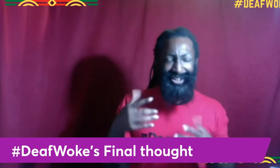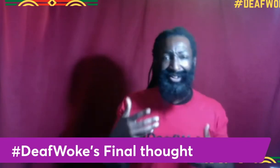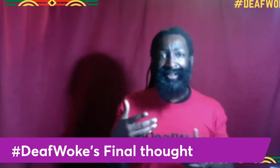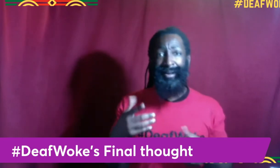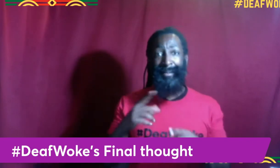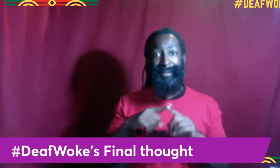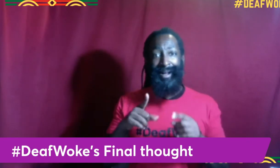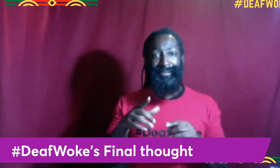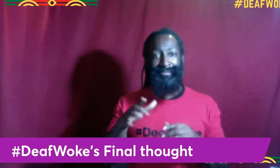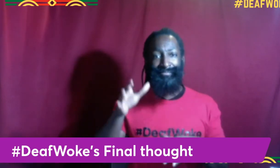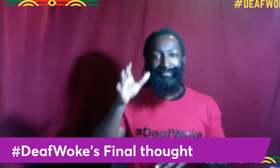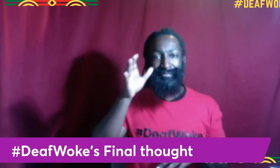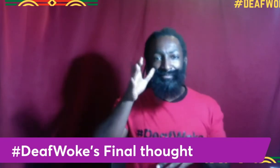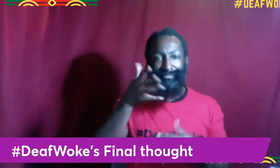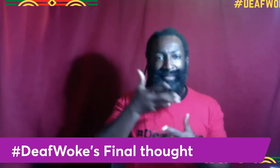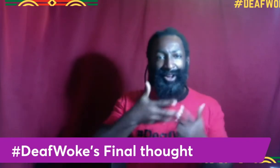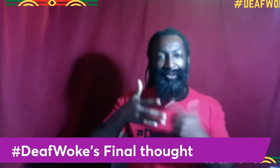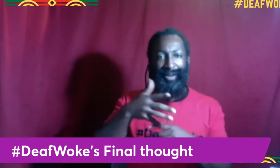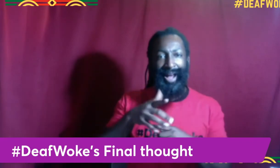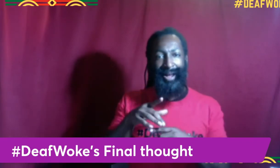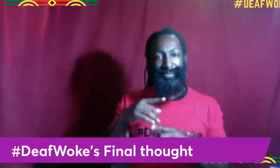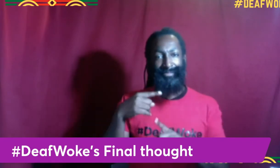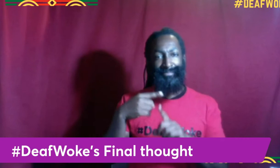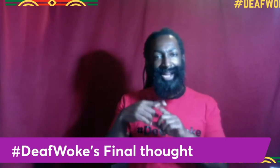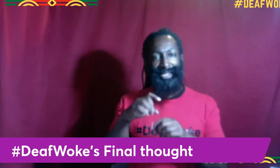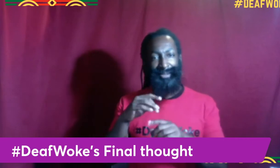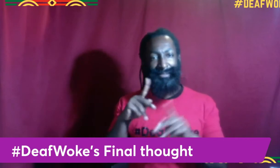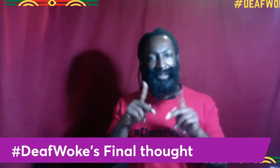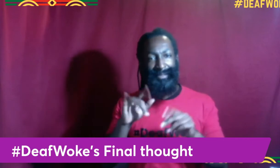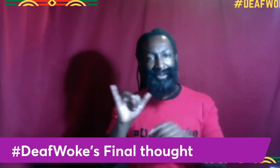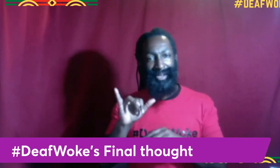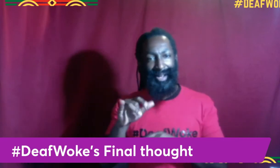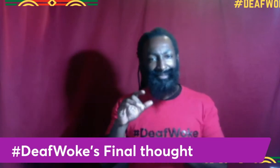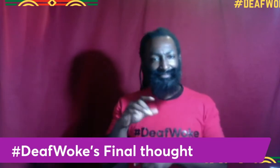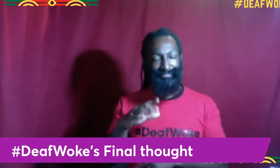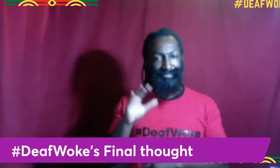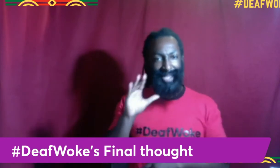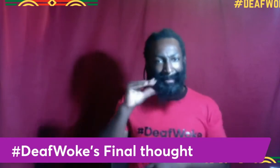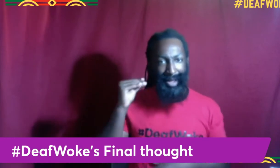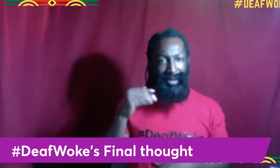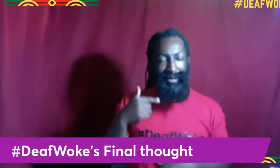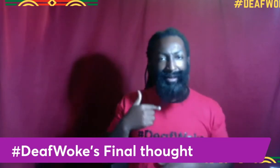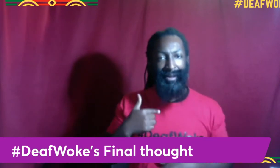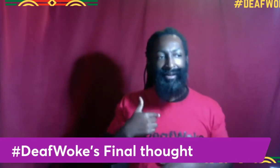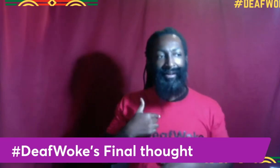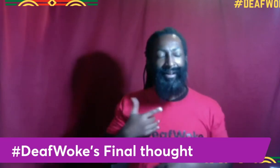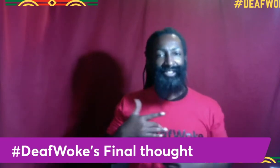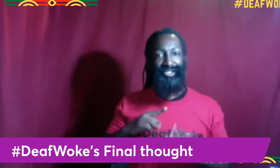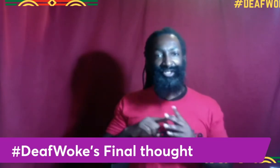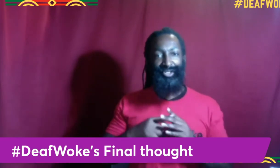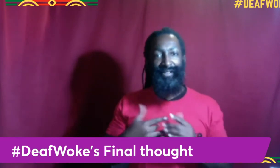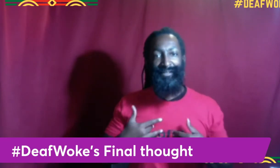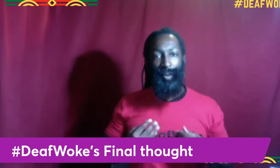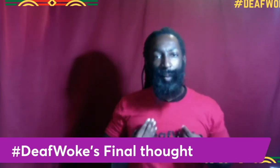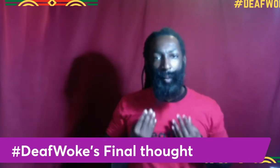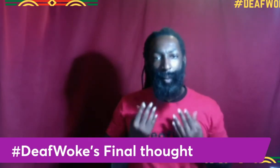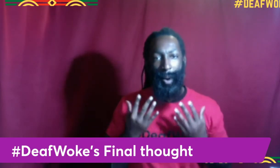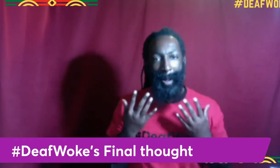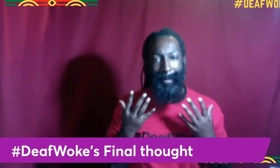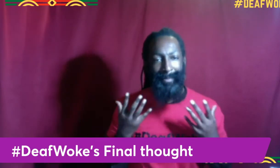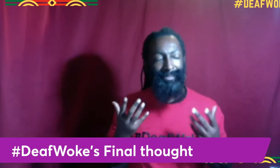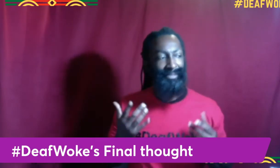Didn't know what I was going to do, but, you know, I felt I needed to be here. I needed people